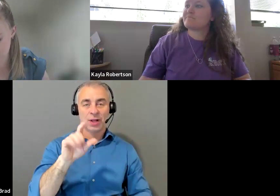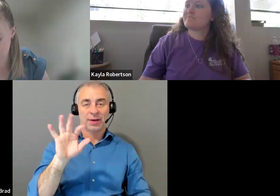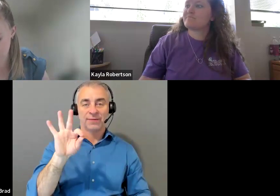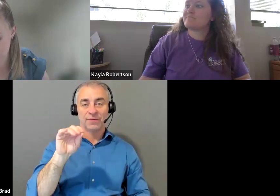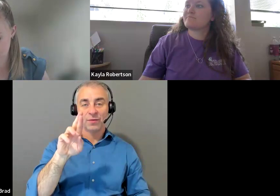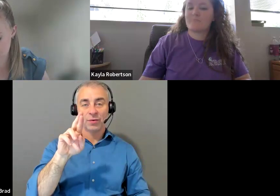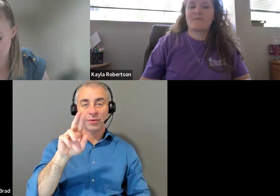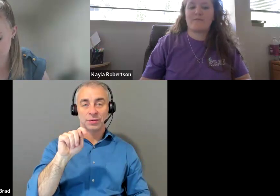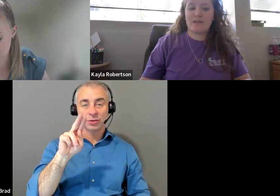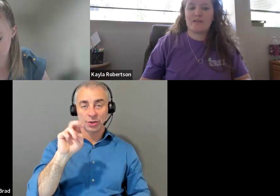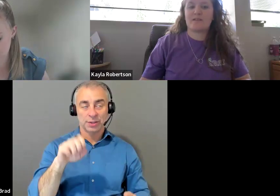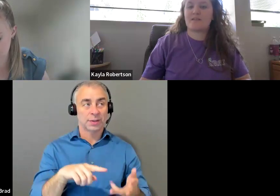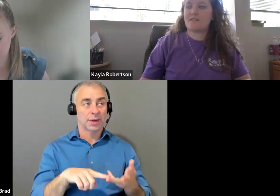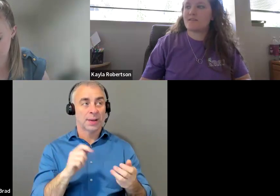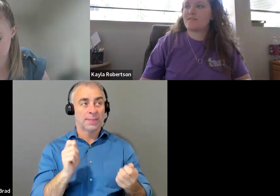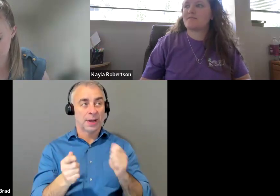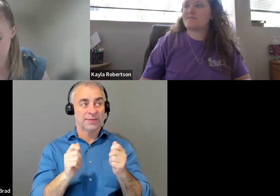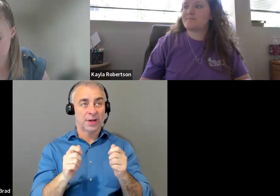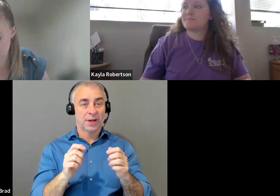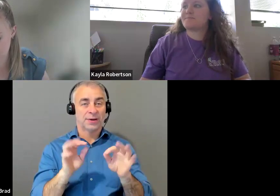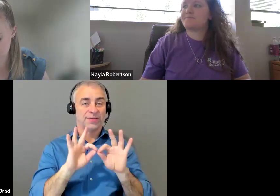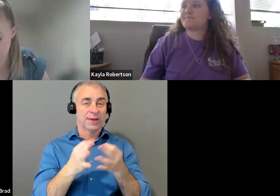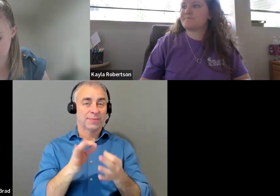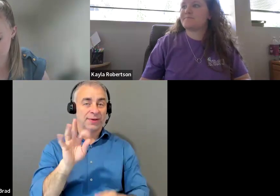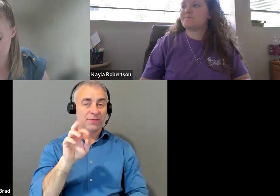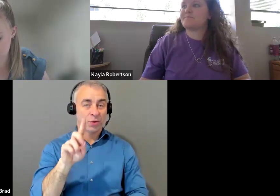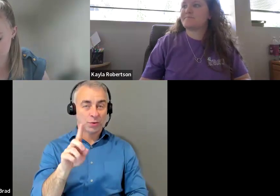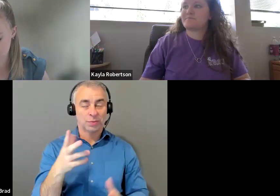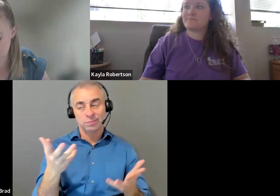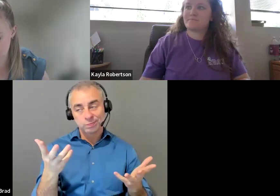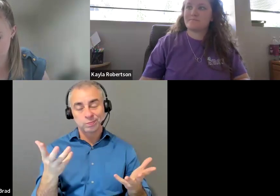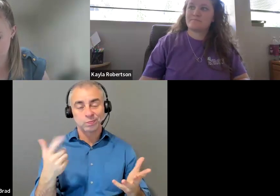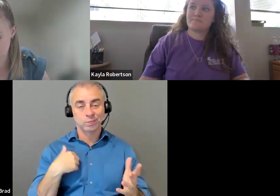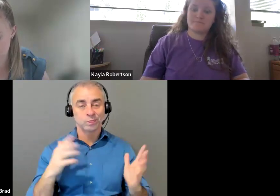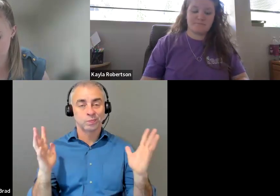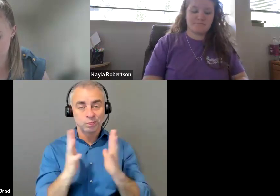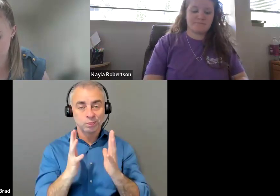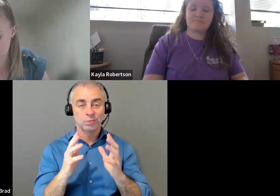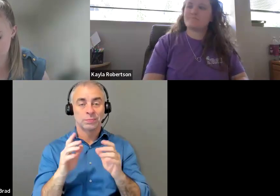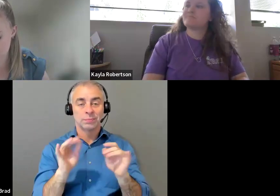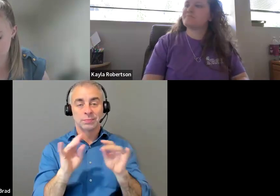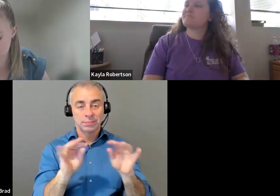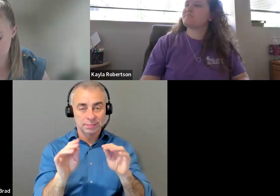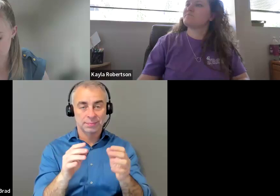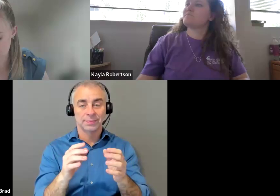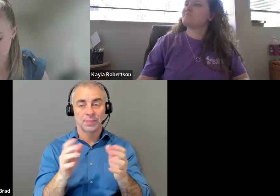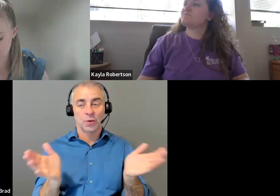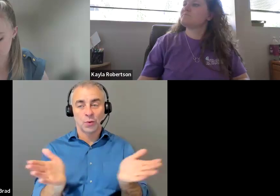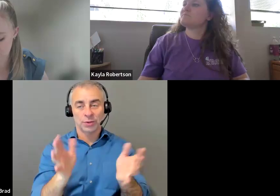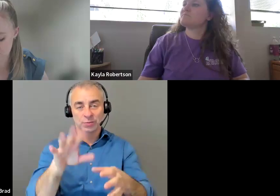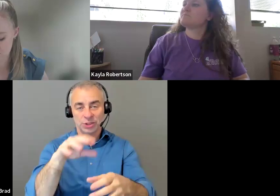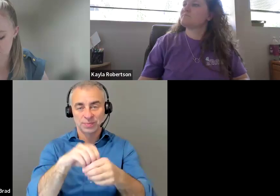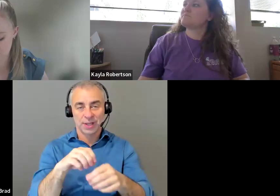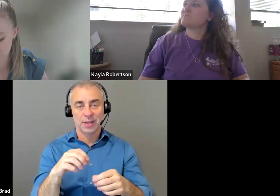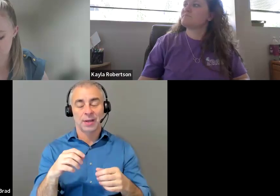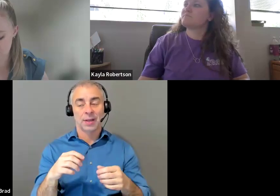and just different ways to kind of encourage them to participate. And we try to do like a review